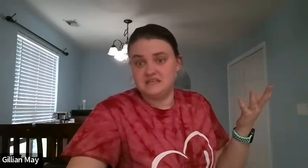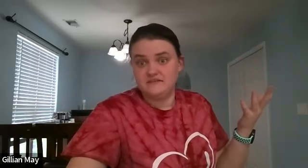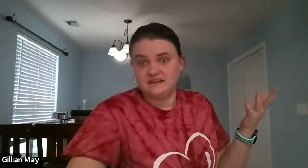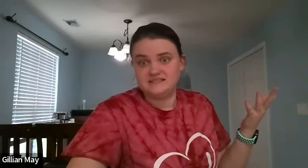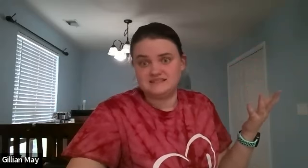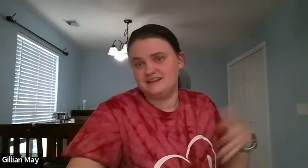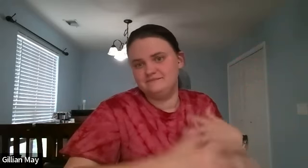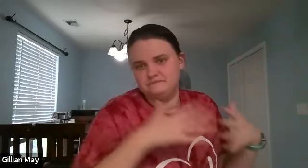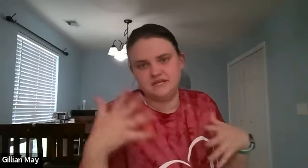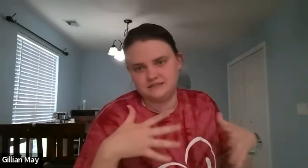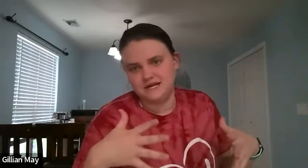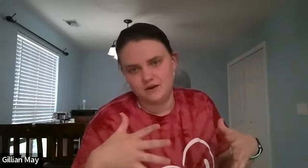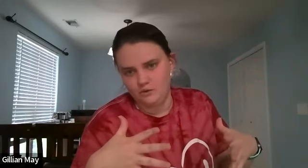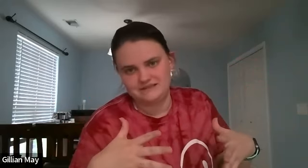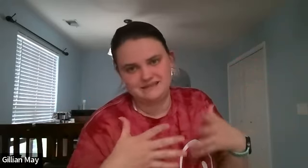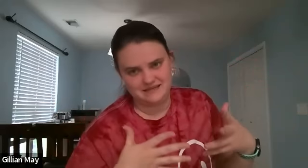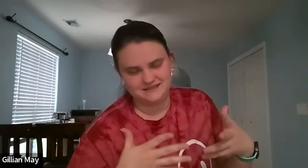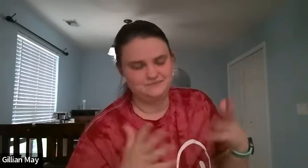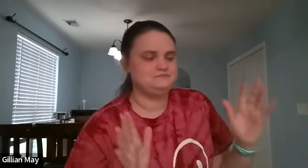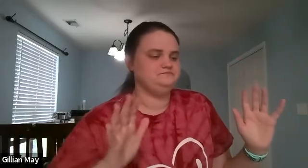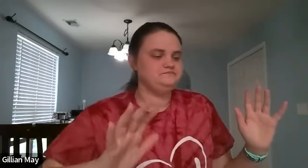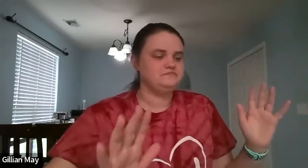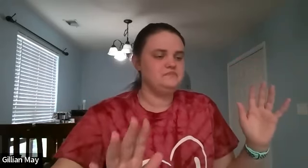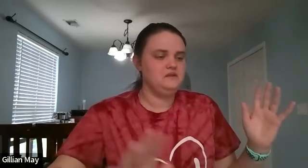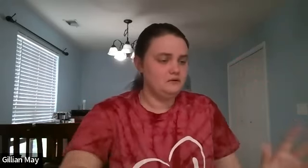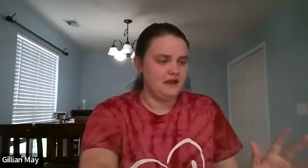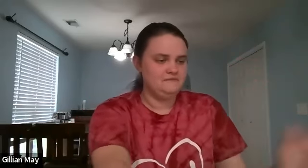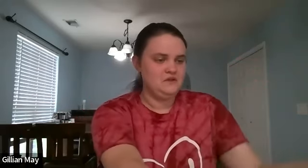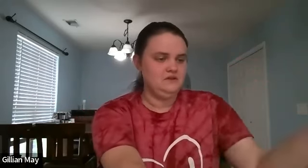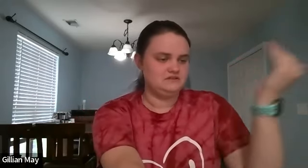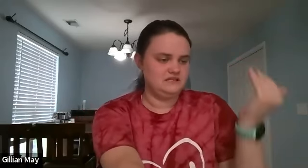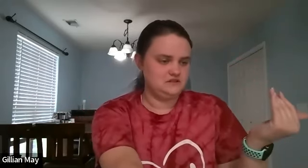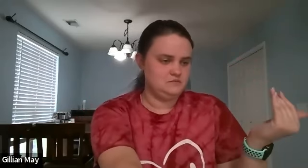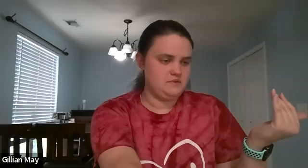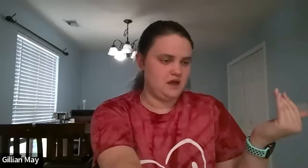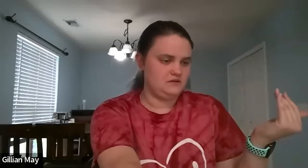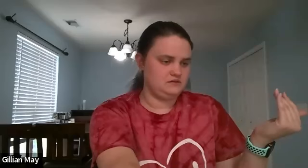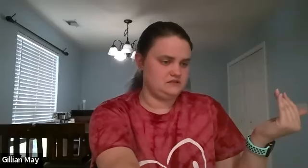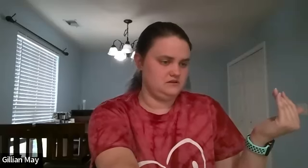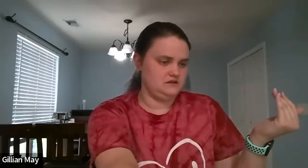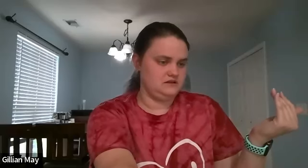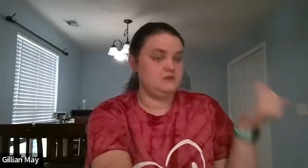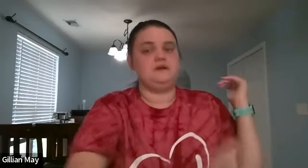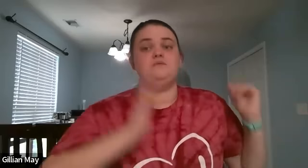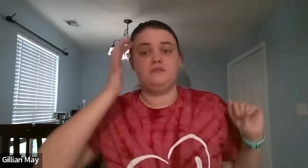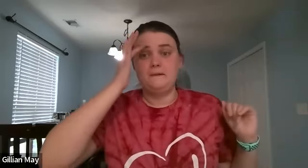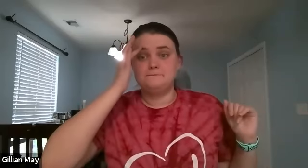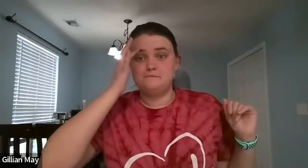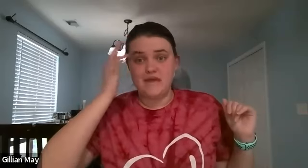yeah, that is the sign, but it's not always the case. Okay, so let's go back. We started, there we go, with